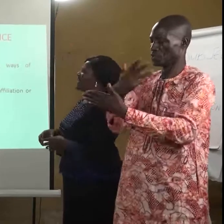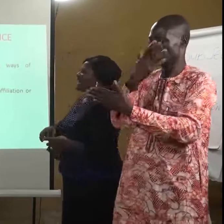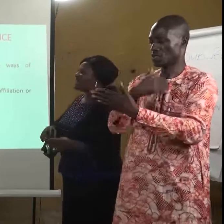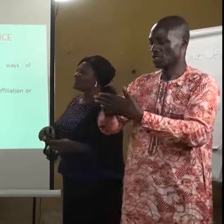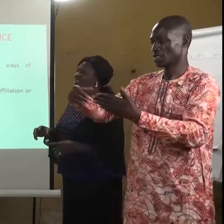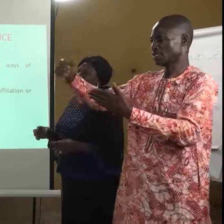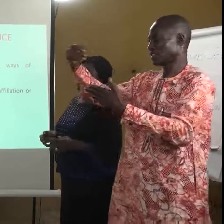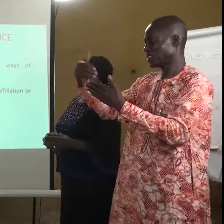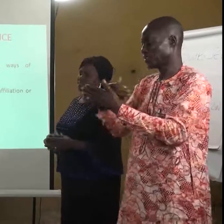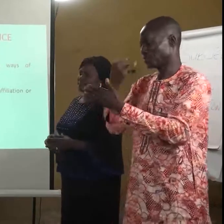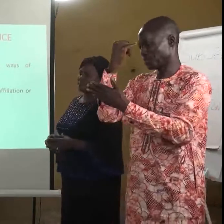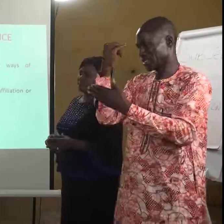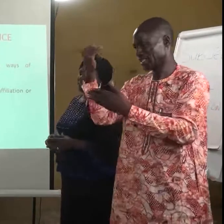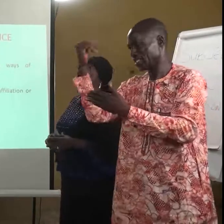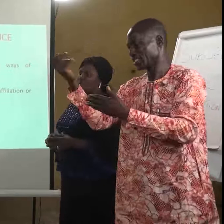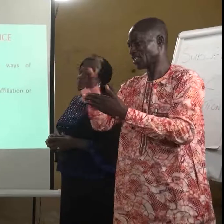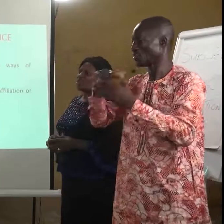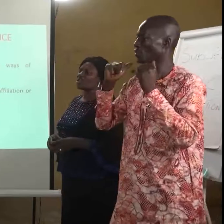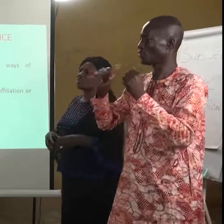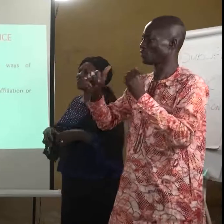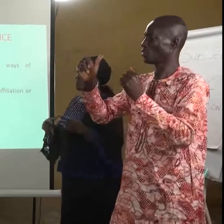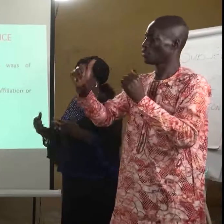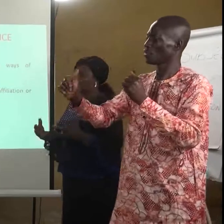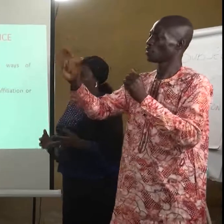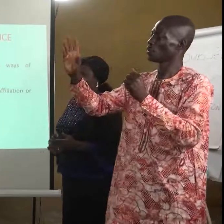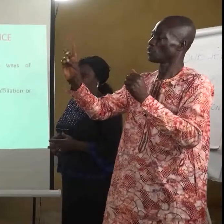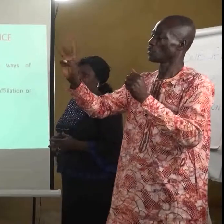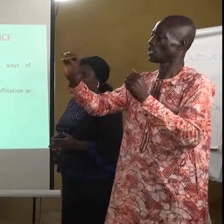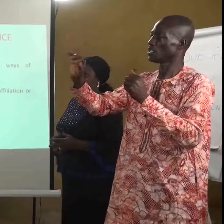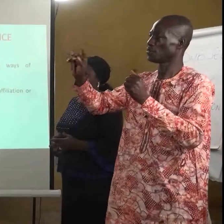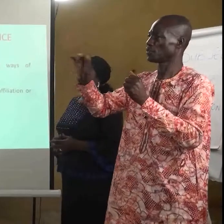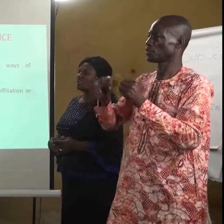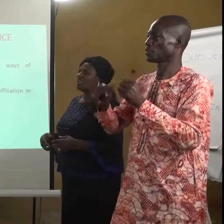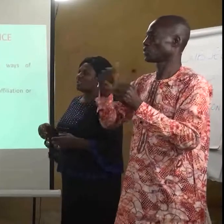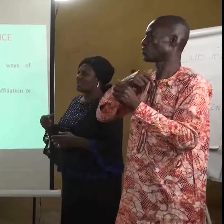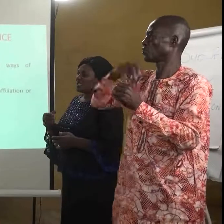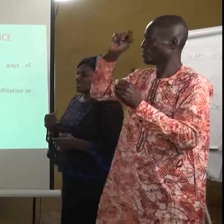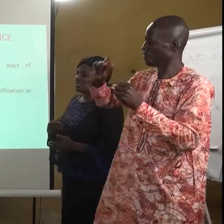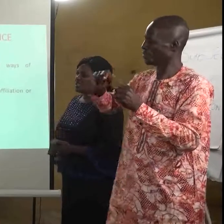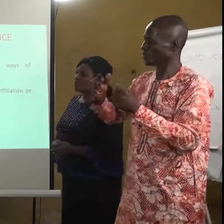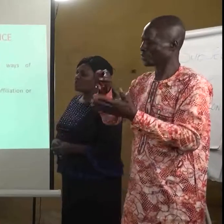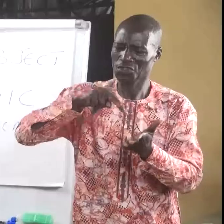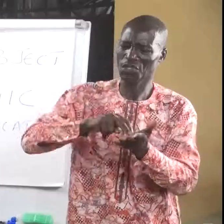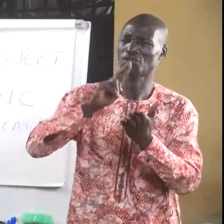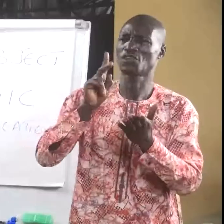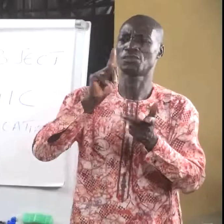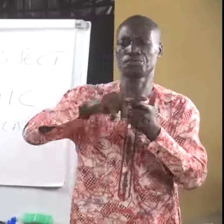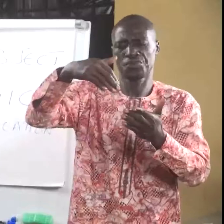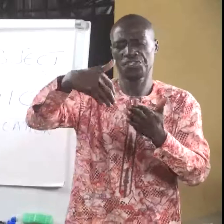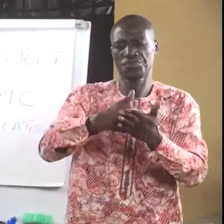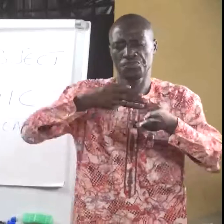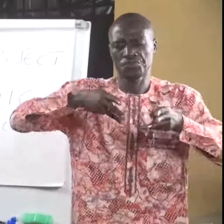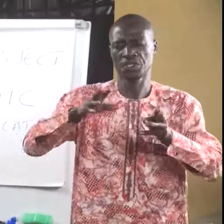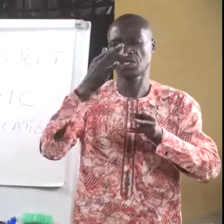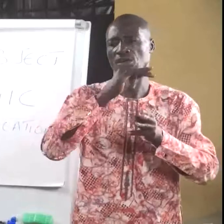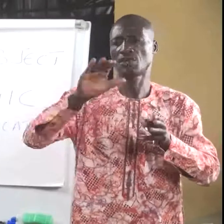of administration. We should brace up to the new method of